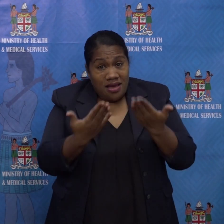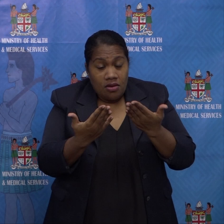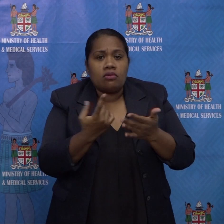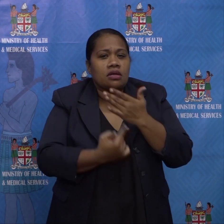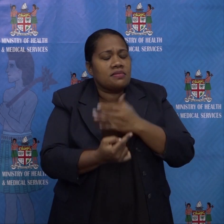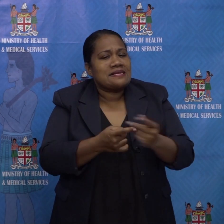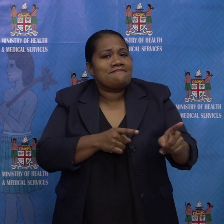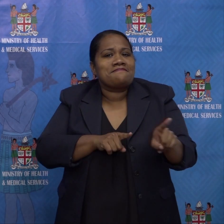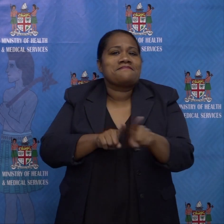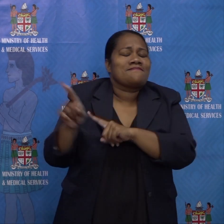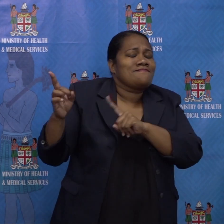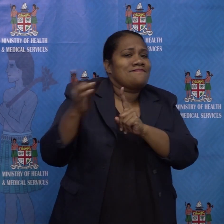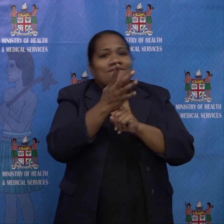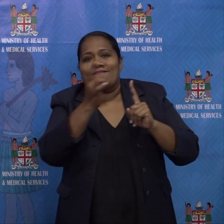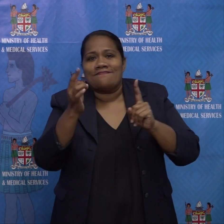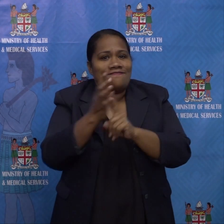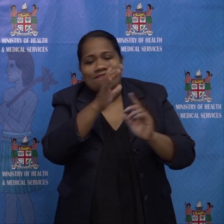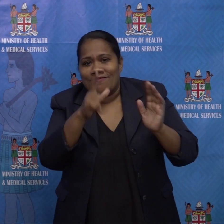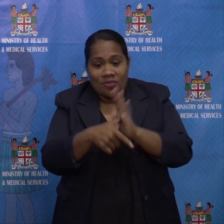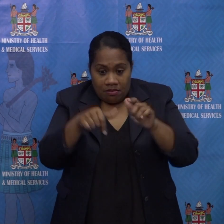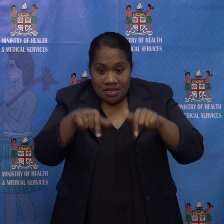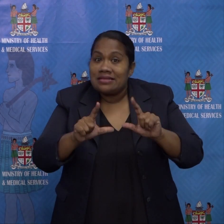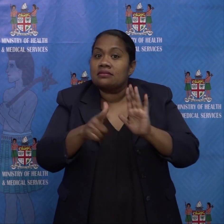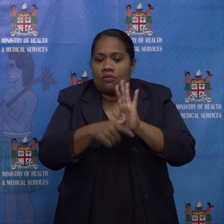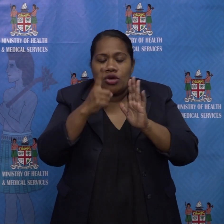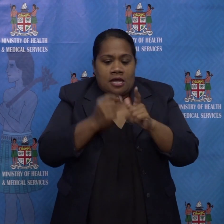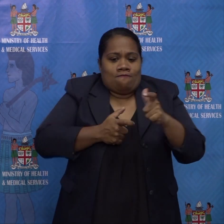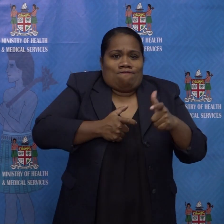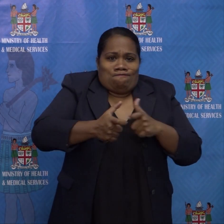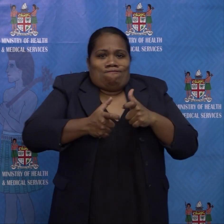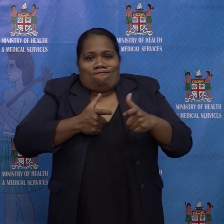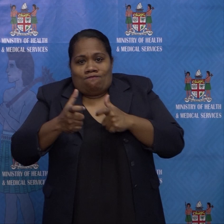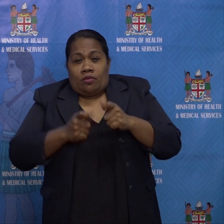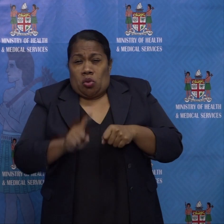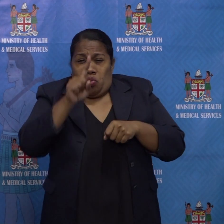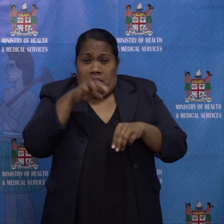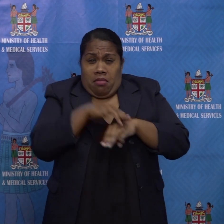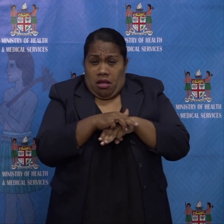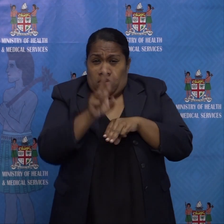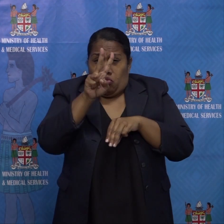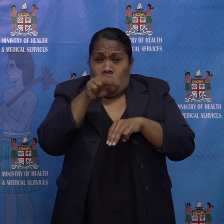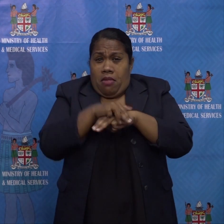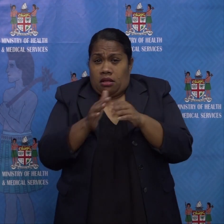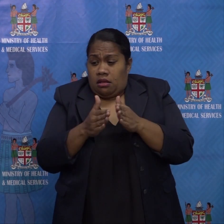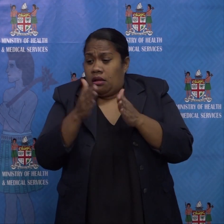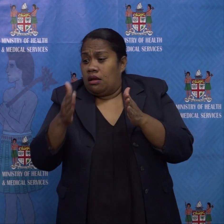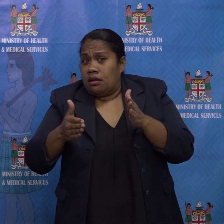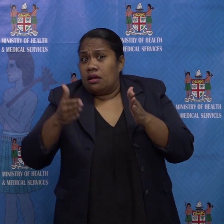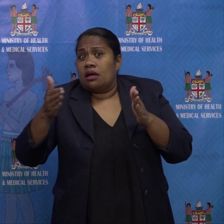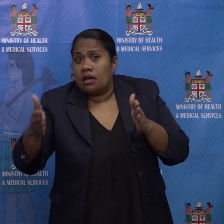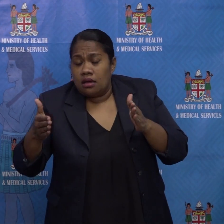This is the time when we can have control over it. You know, a month down the line, 2 months down the line,